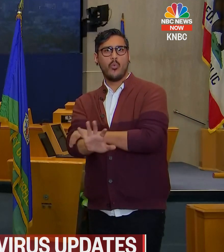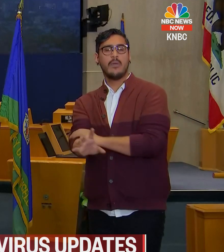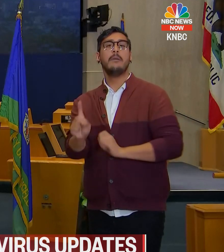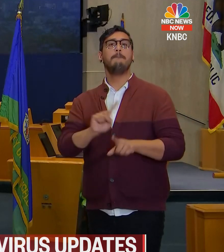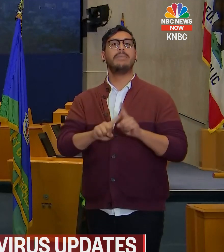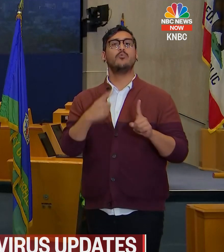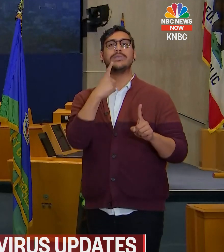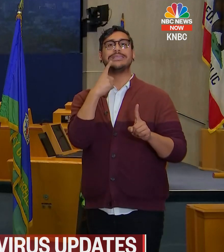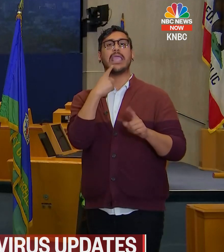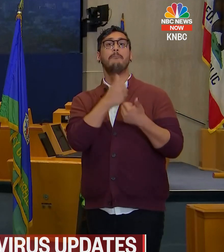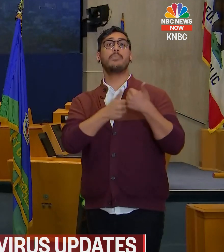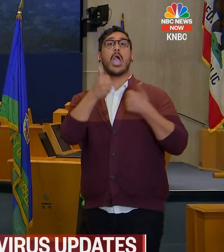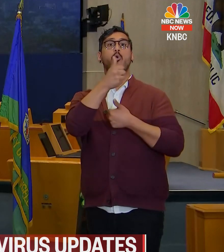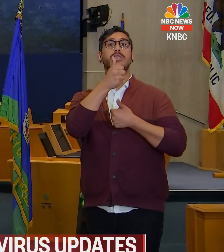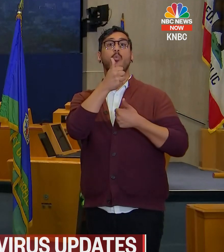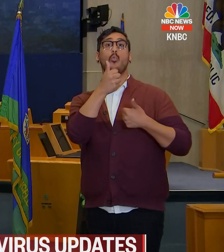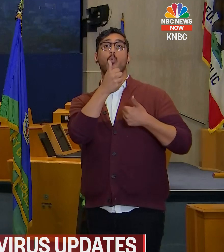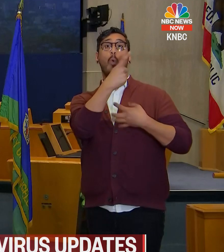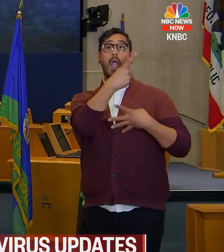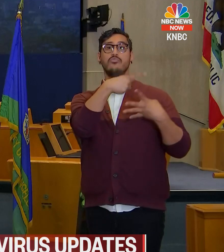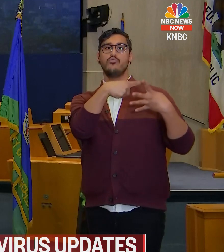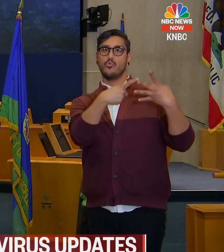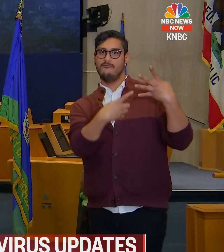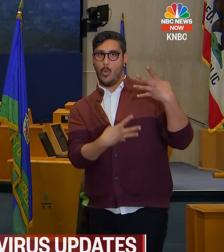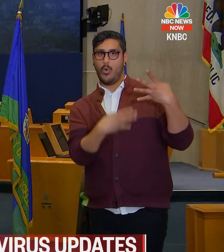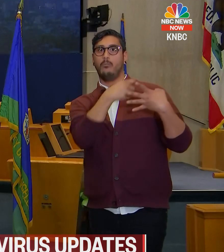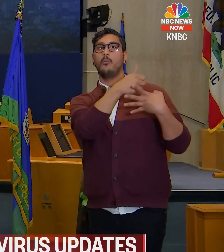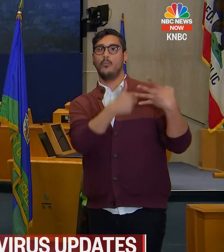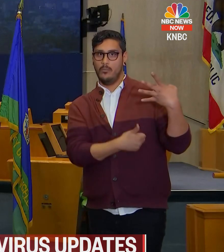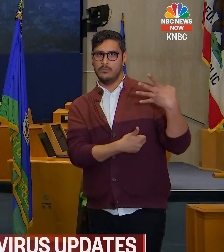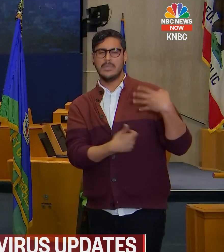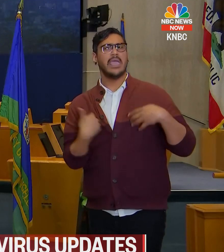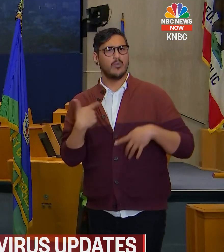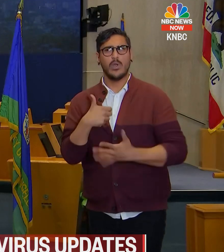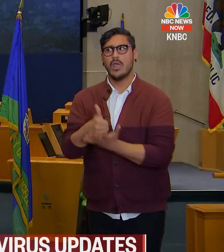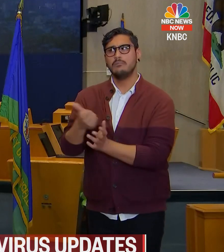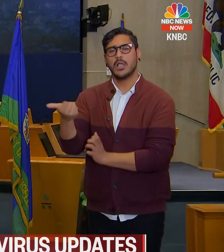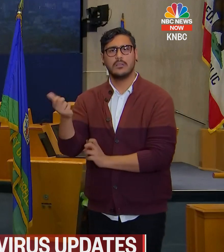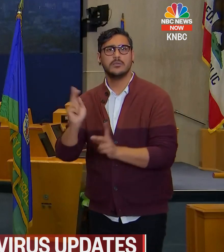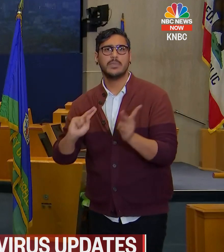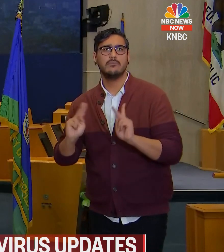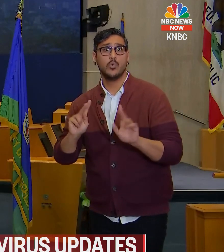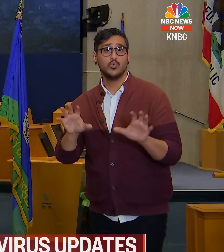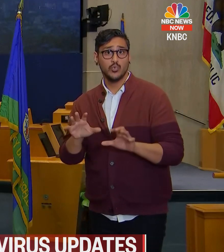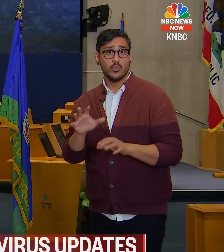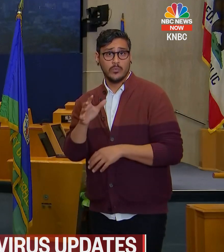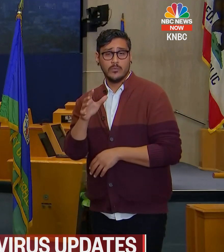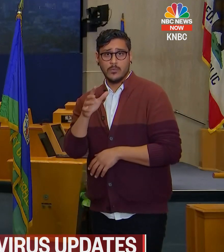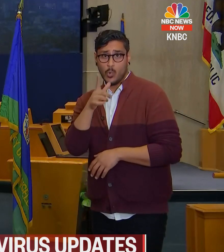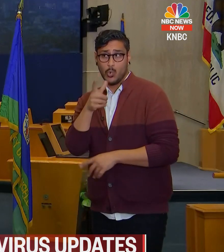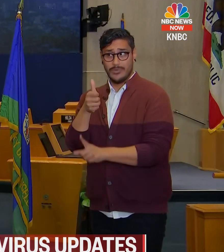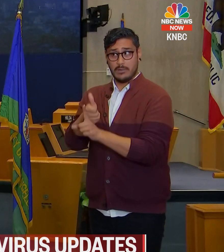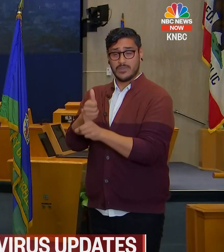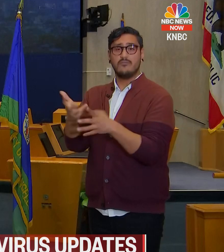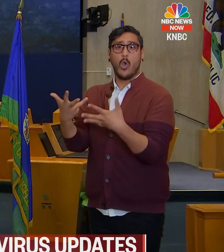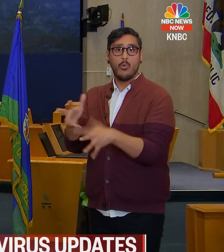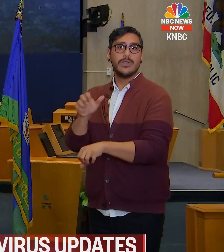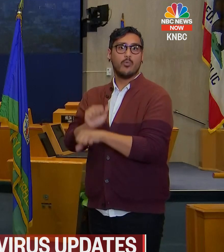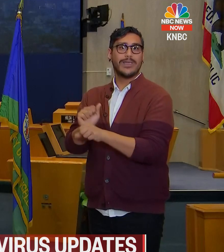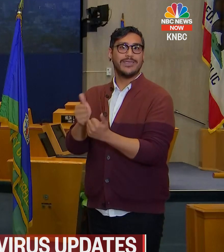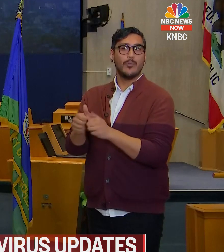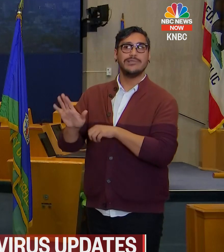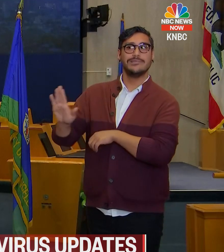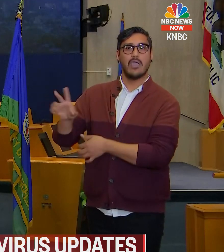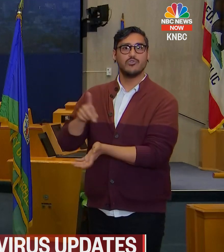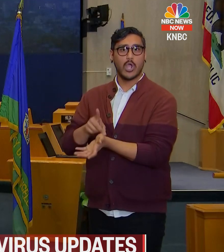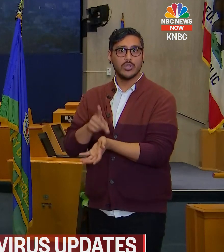through 4. We are also assisting other people in this healthcare space that are already working more with their physicians to ensure that